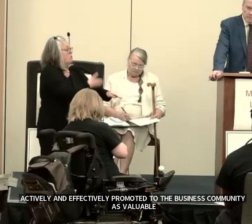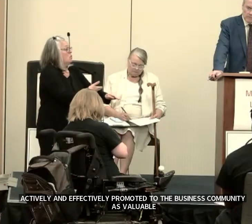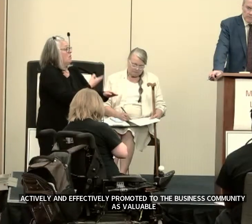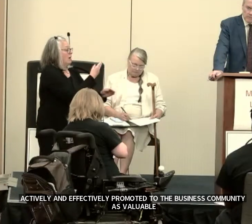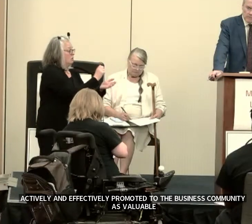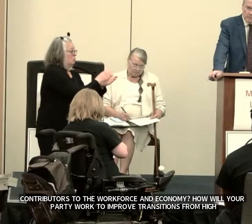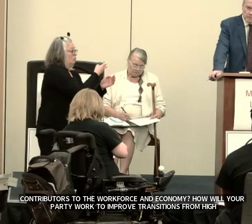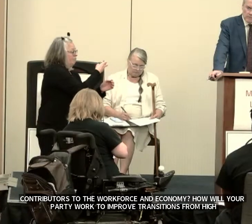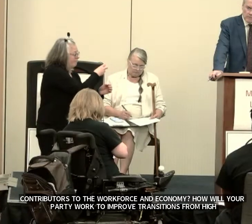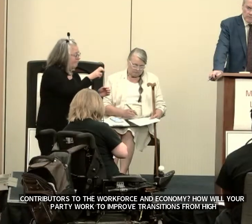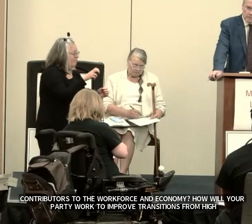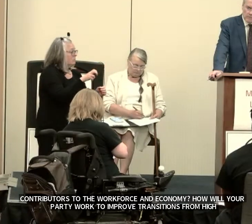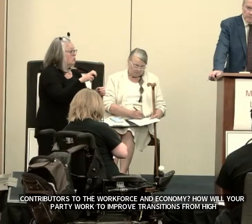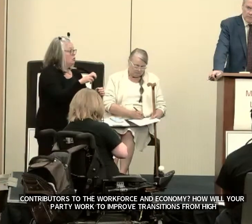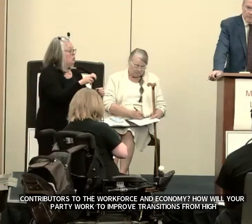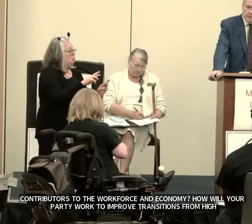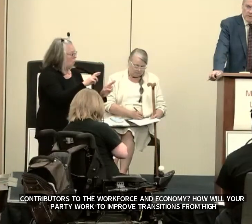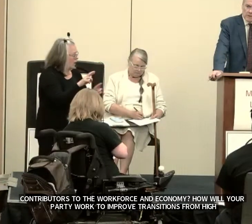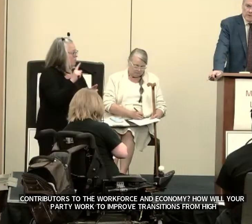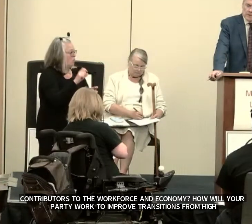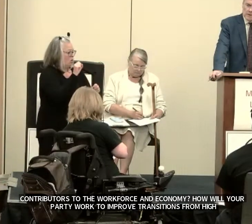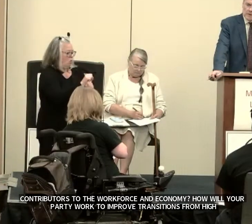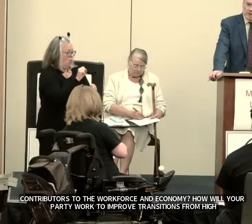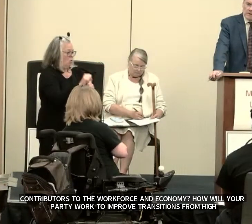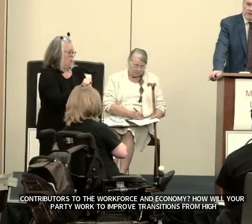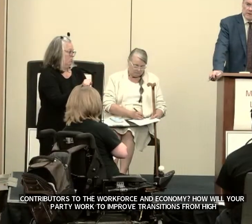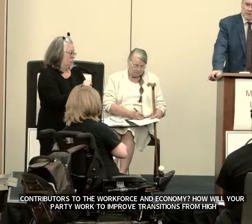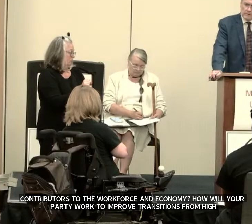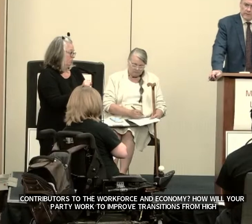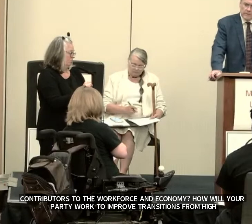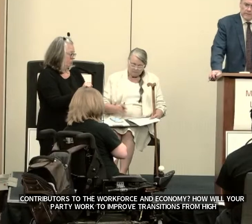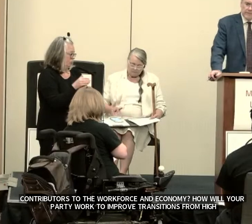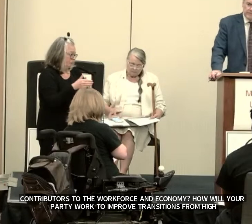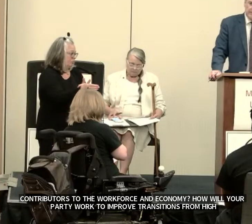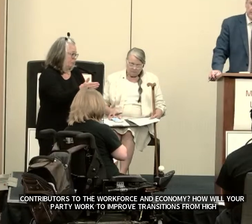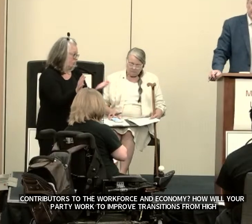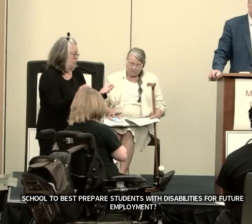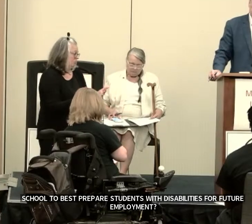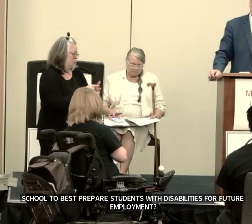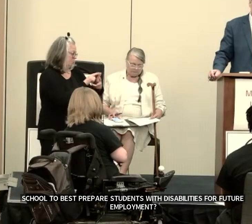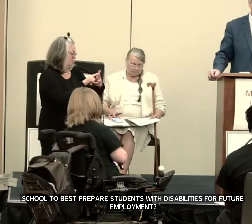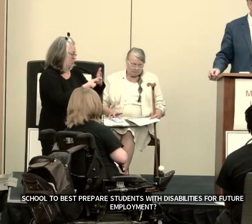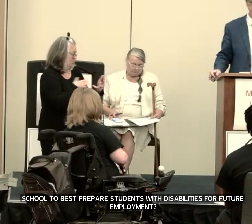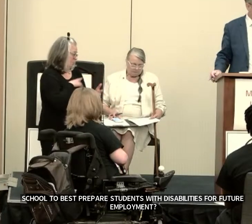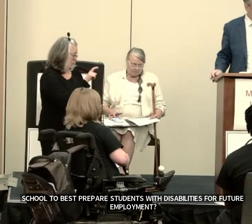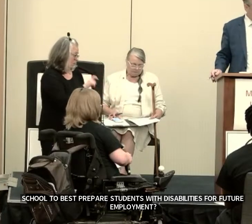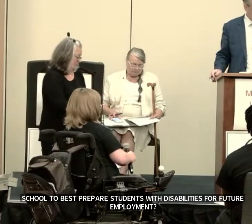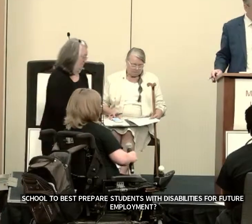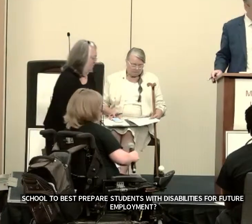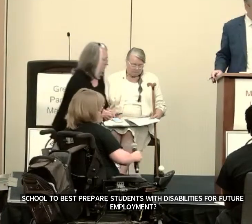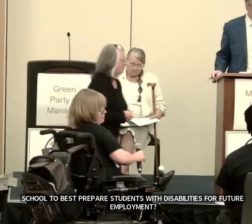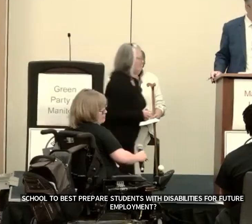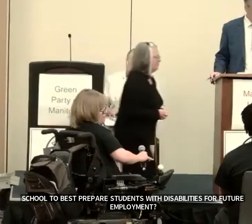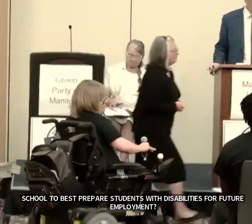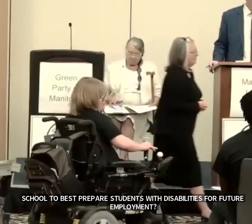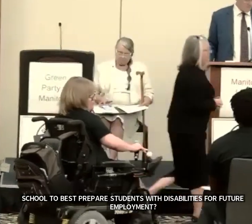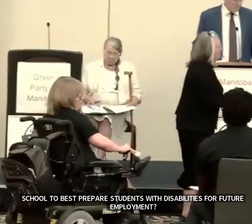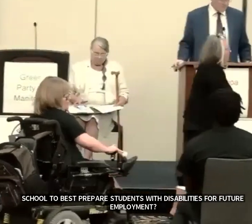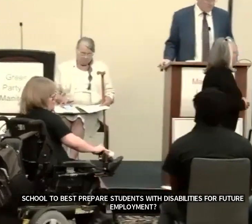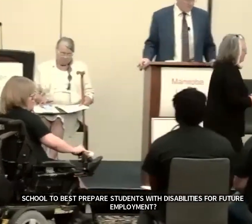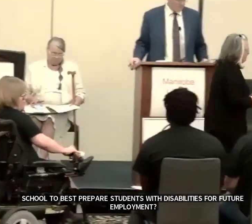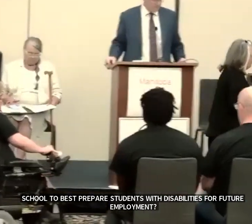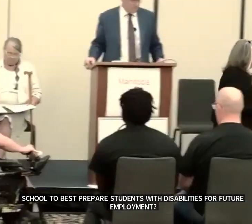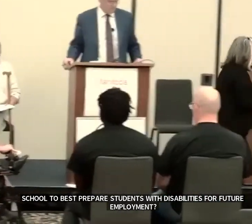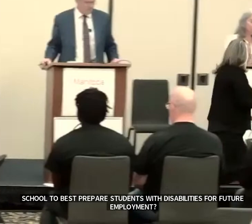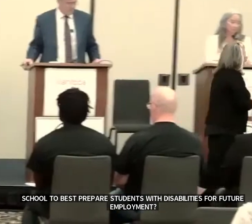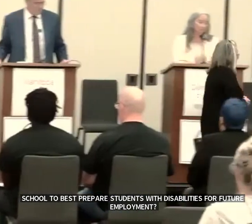high school to best prepare students with disabilities for future employment? Thank you. Sticking to